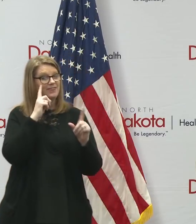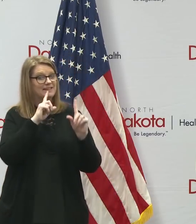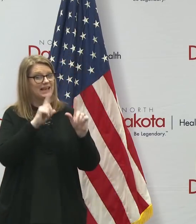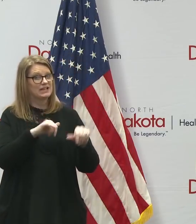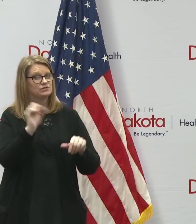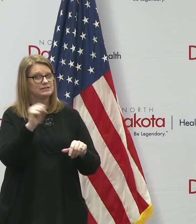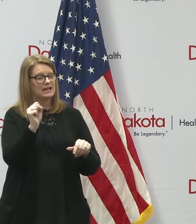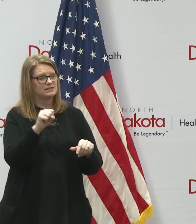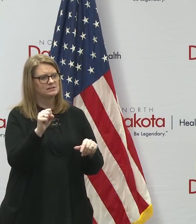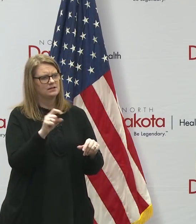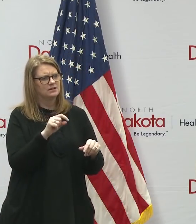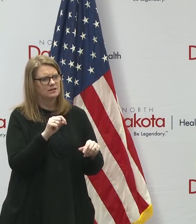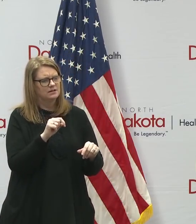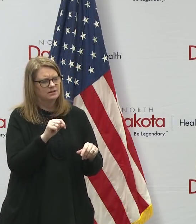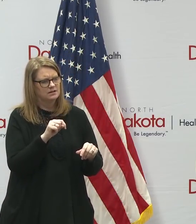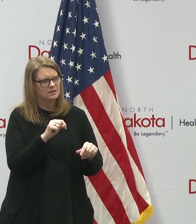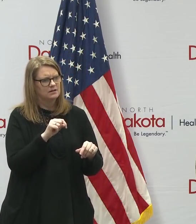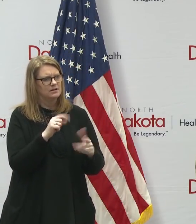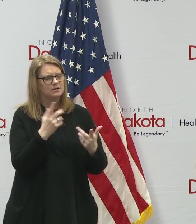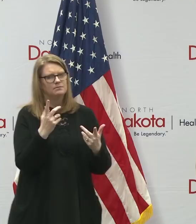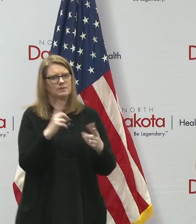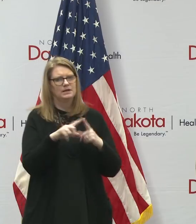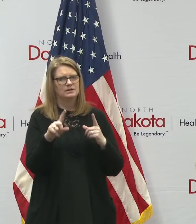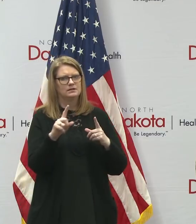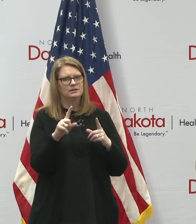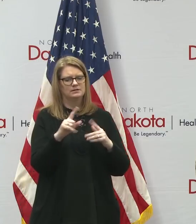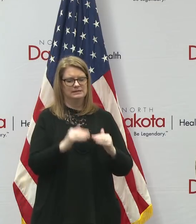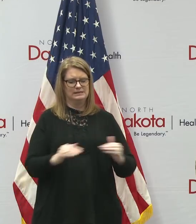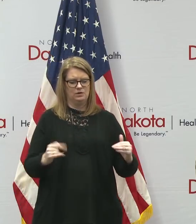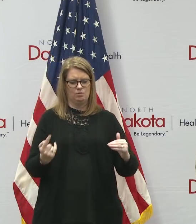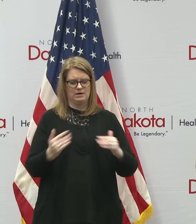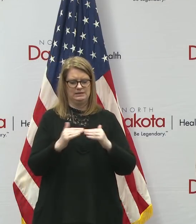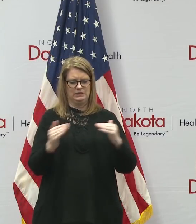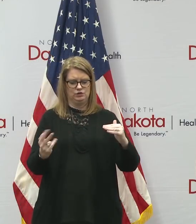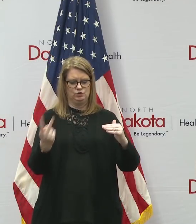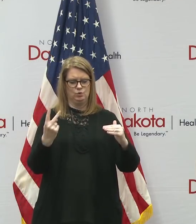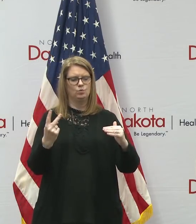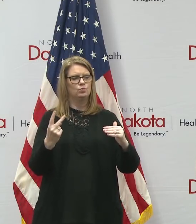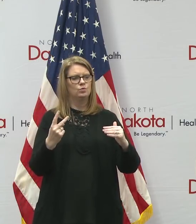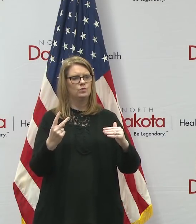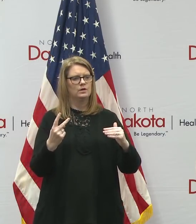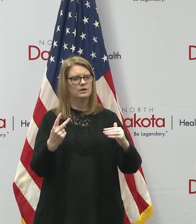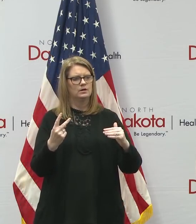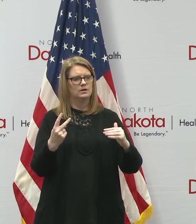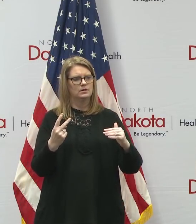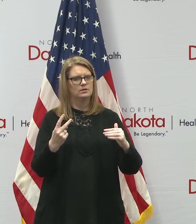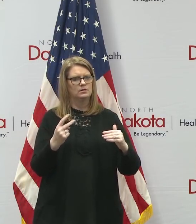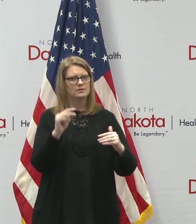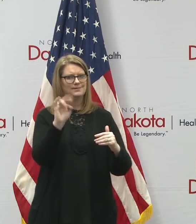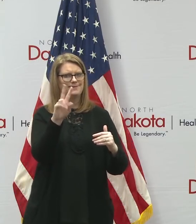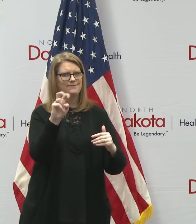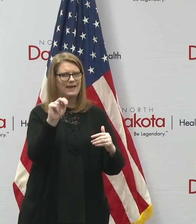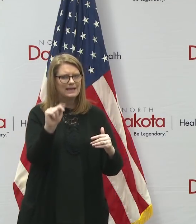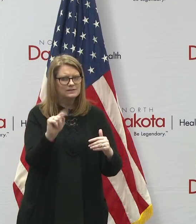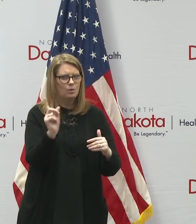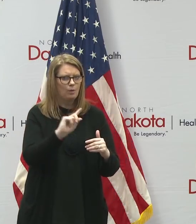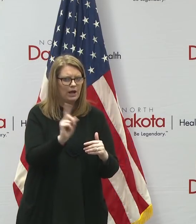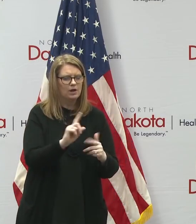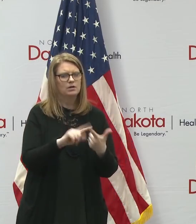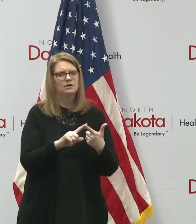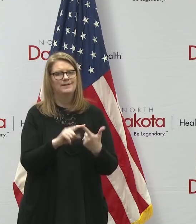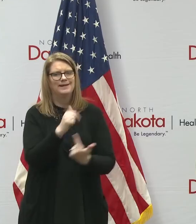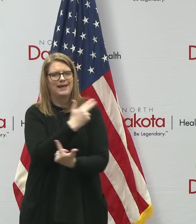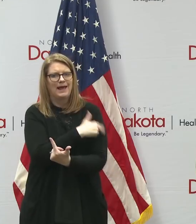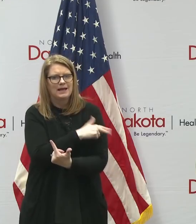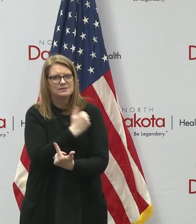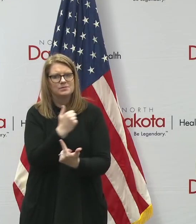yes, but it's back to, as you work through Tier 1, Tier 2, where are those ventilators? What are hospitals doing with